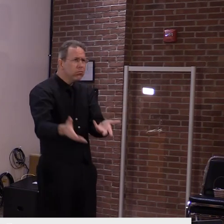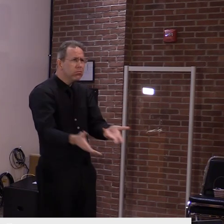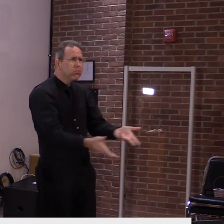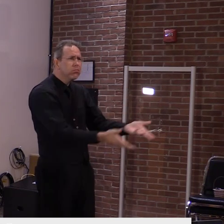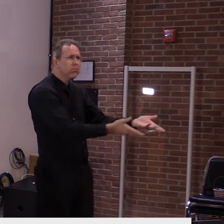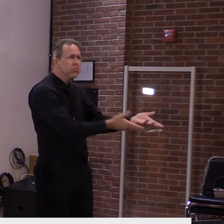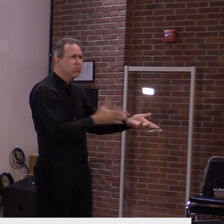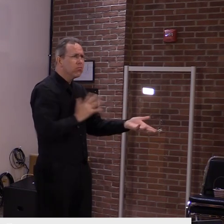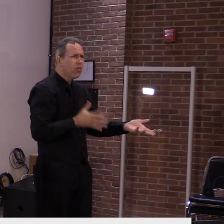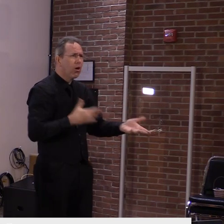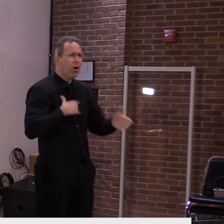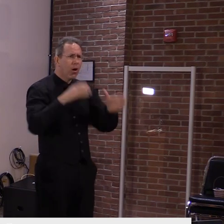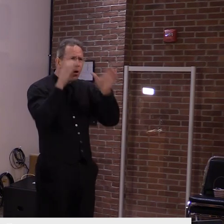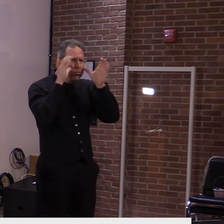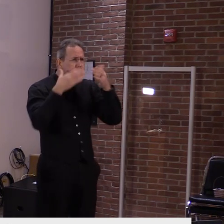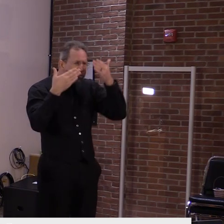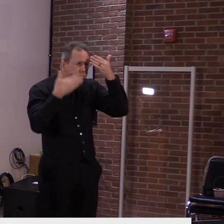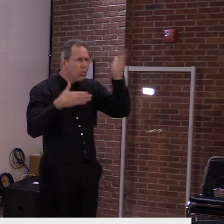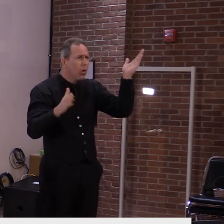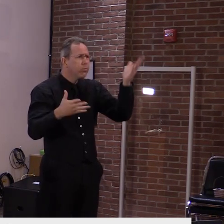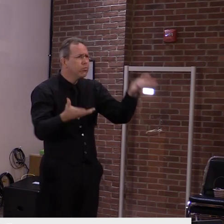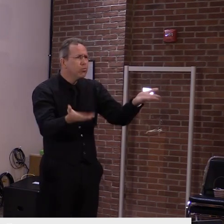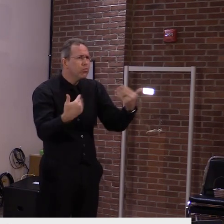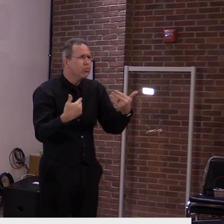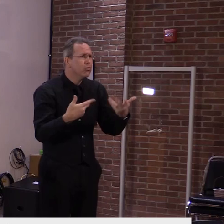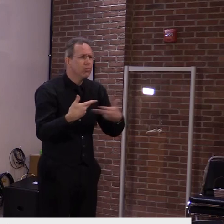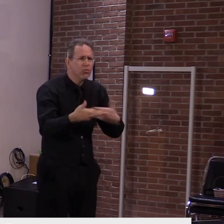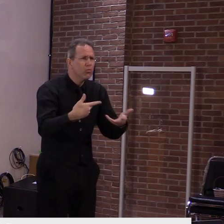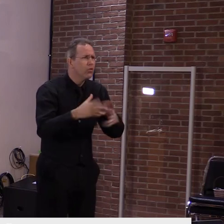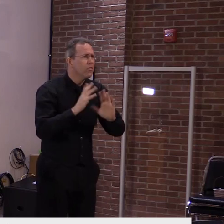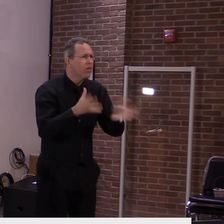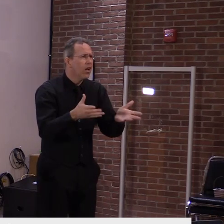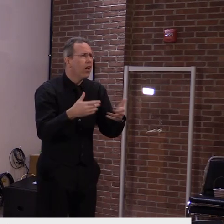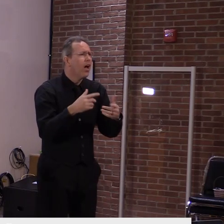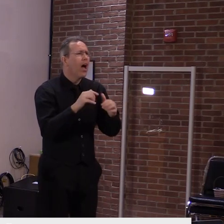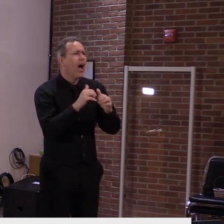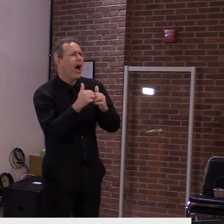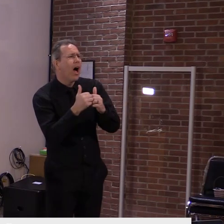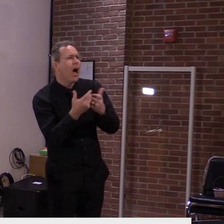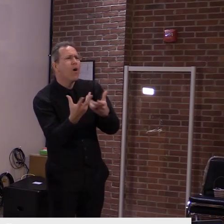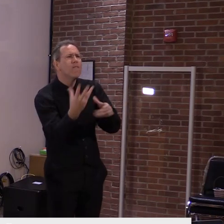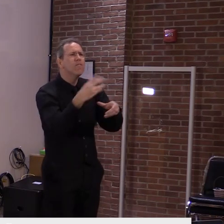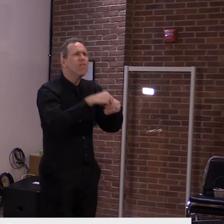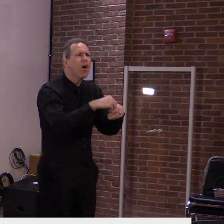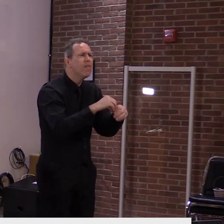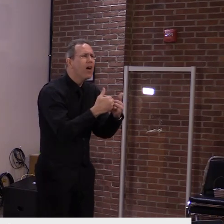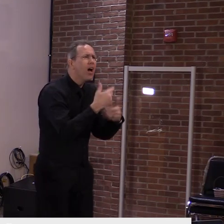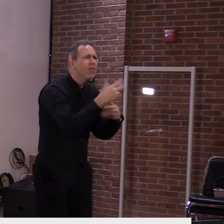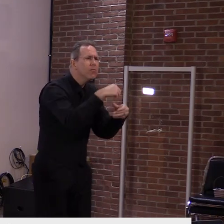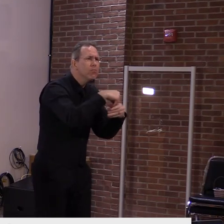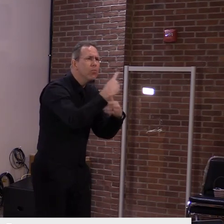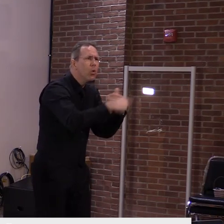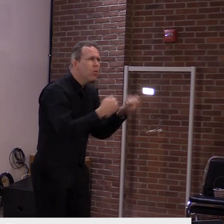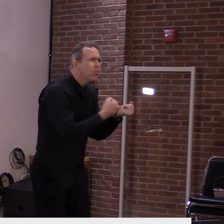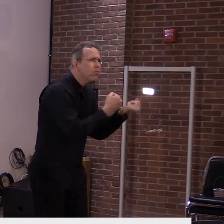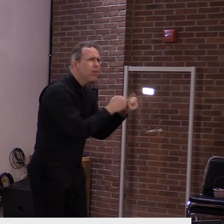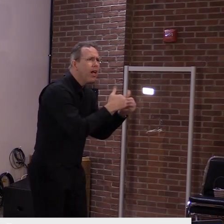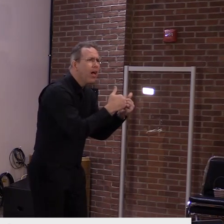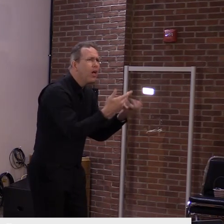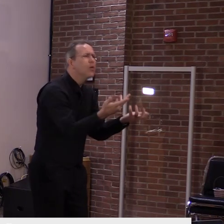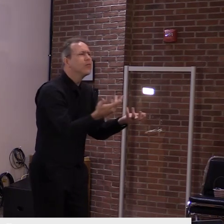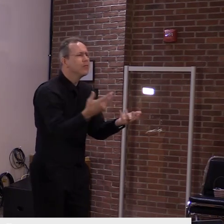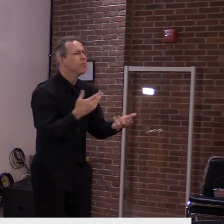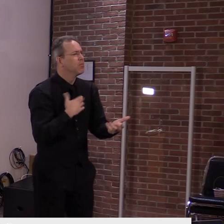I'm always all ears for that. How it would be integrated into this program that was, let's be honest, was